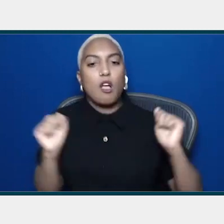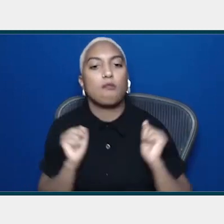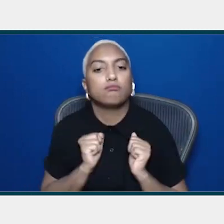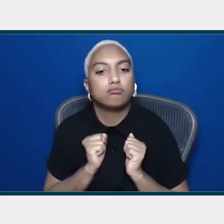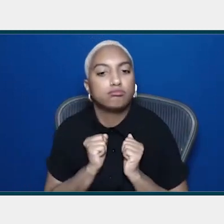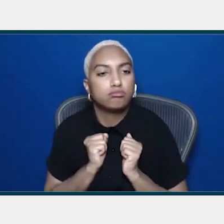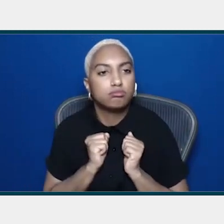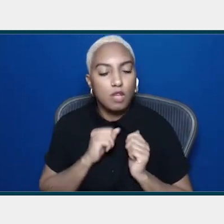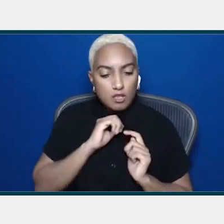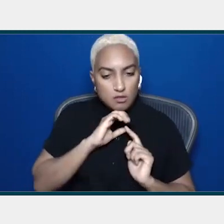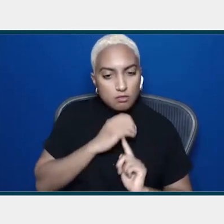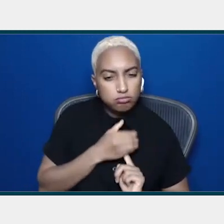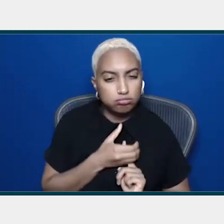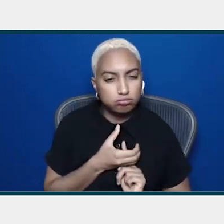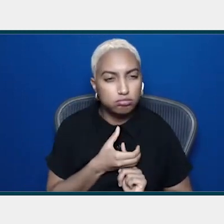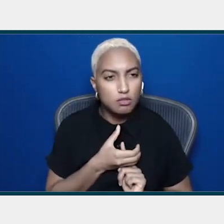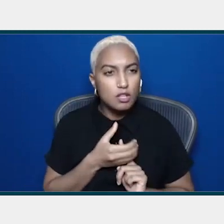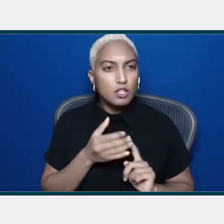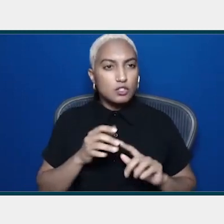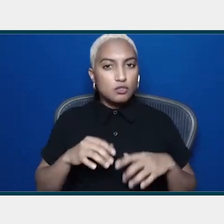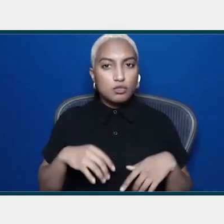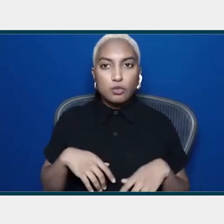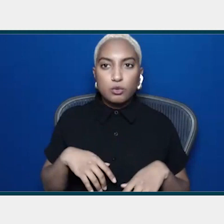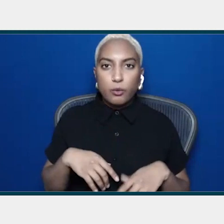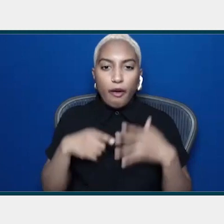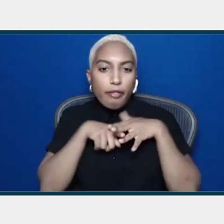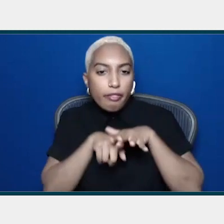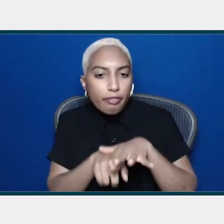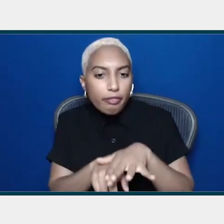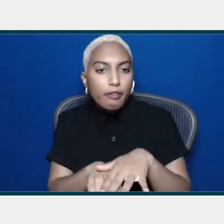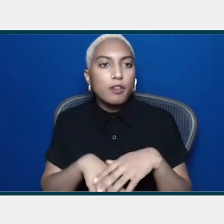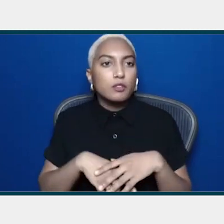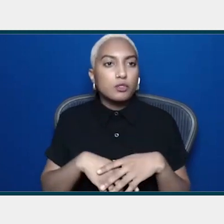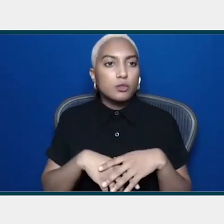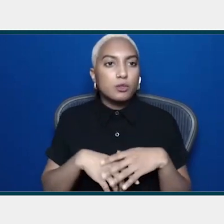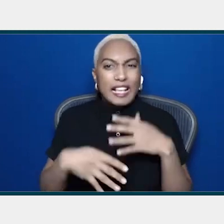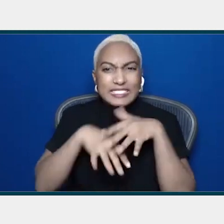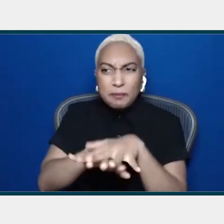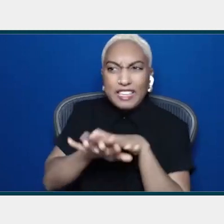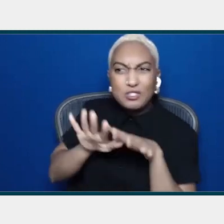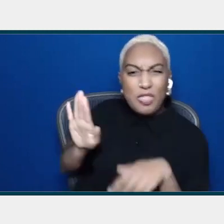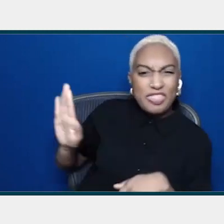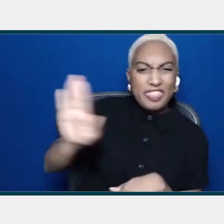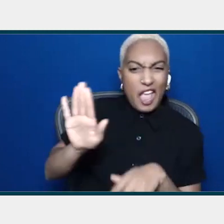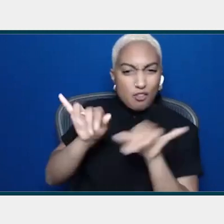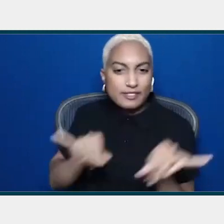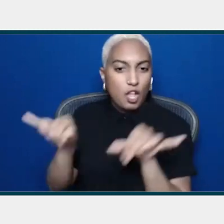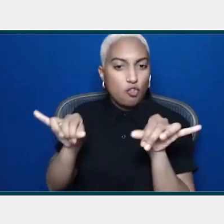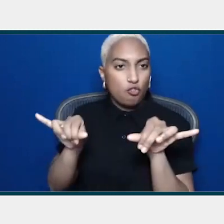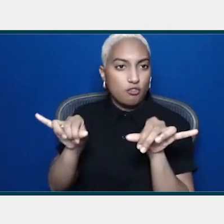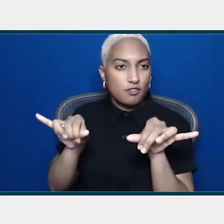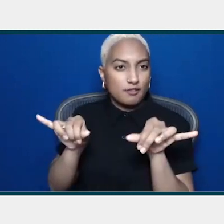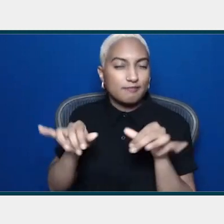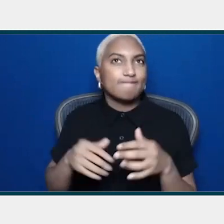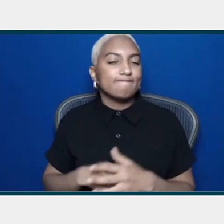Yeah. In your own journey, just you in your own journey, what has